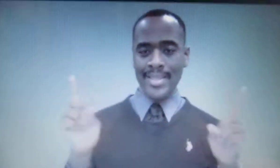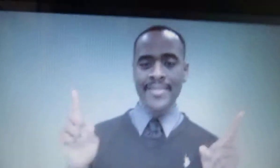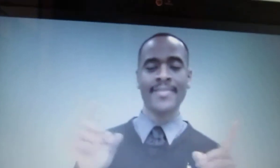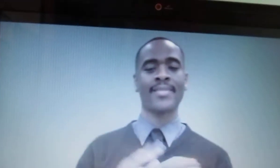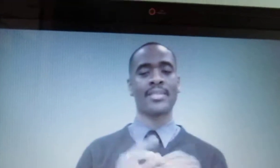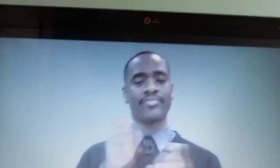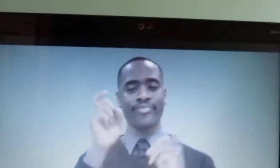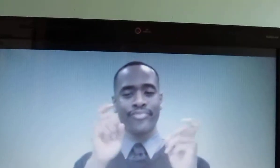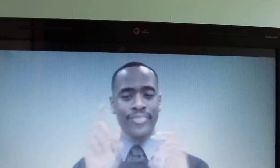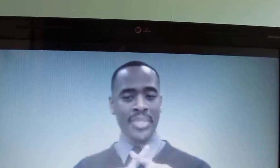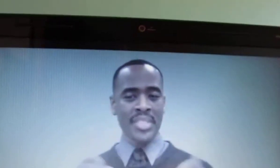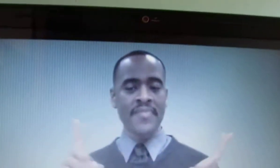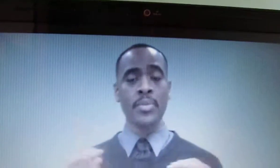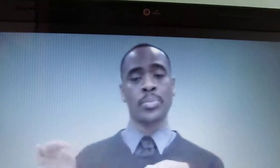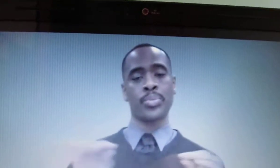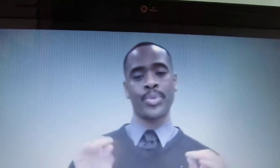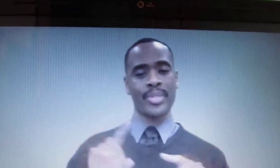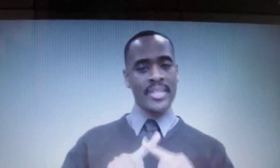Now, and how black